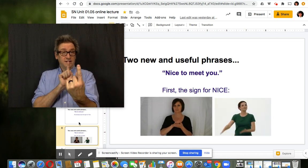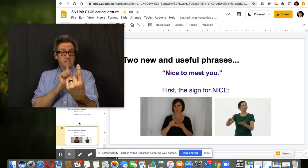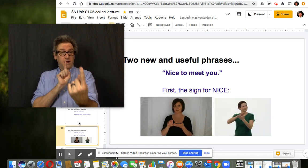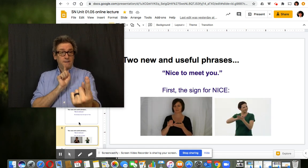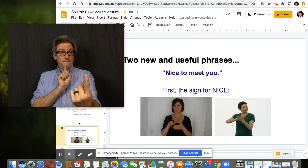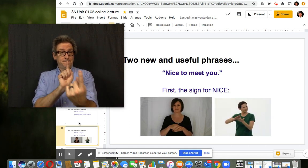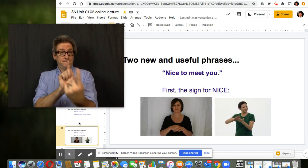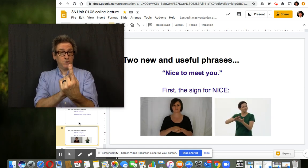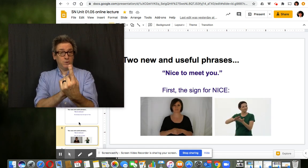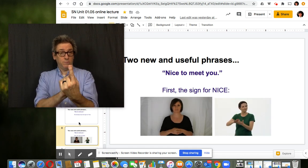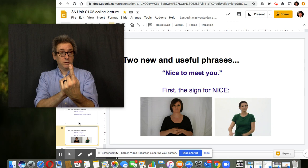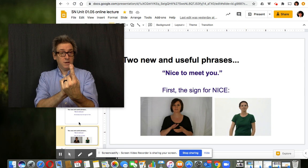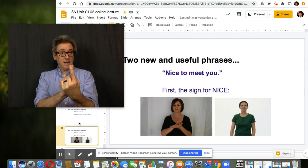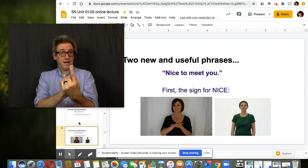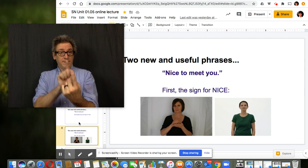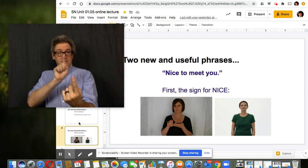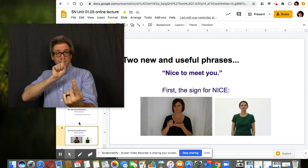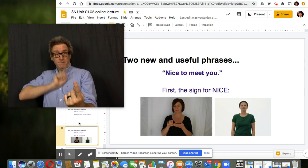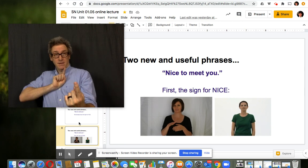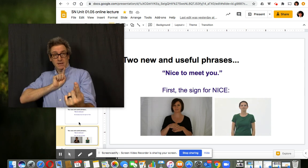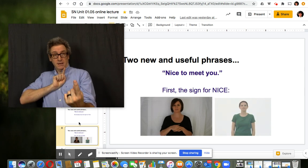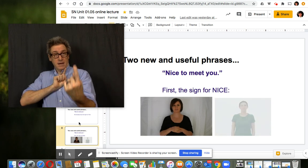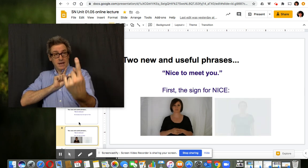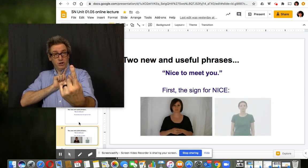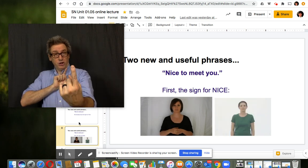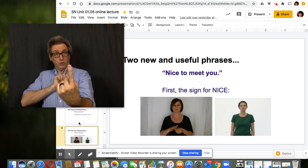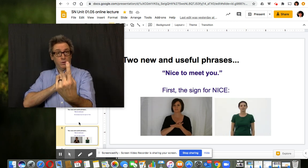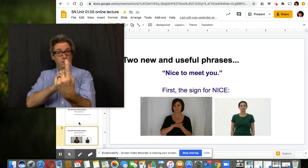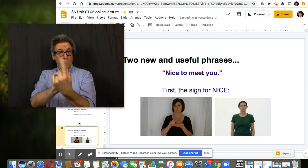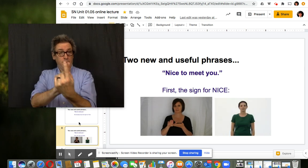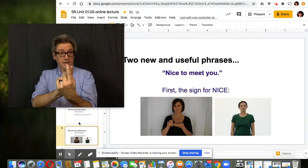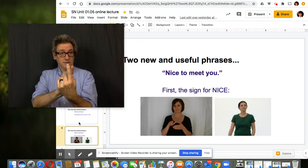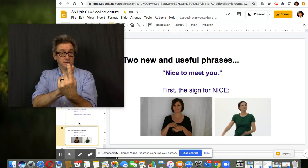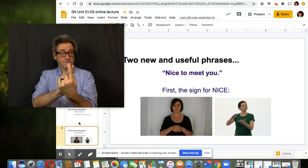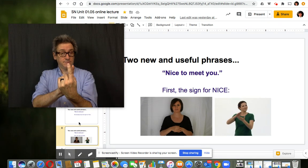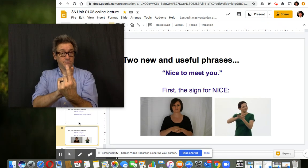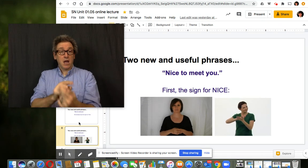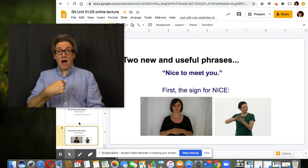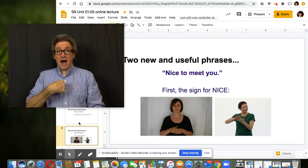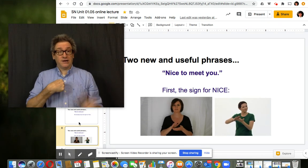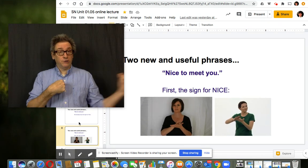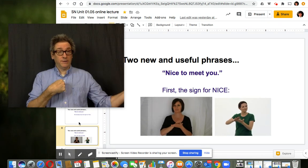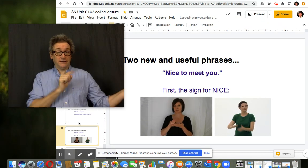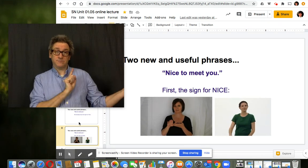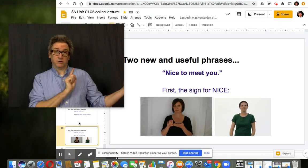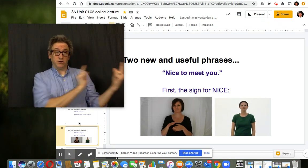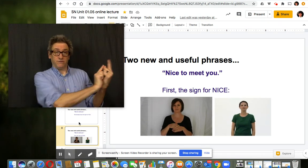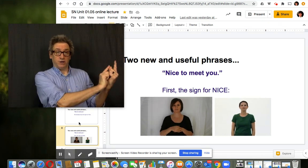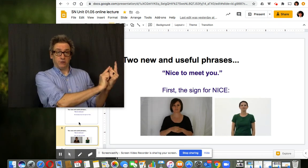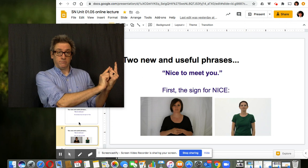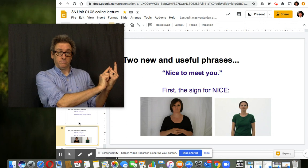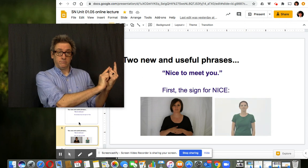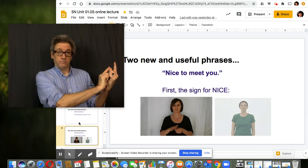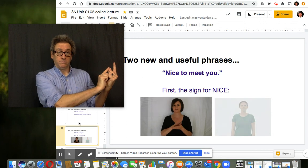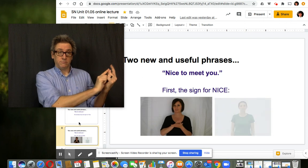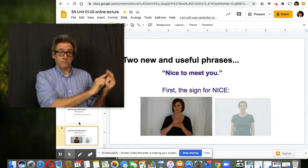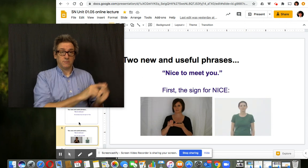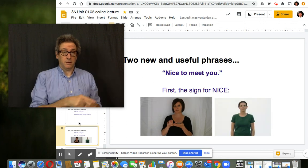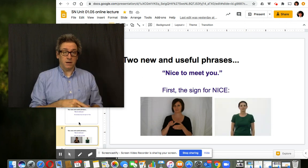I do it this way, it means me and you meet. I could meet this person over here.